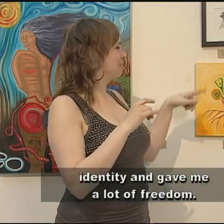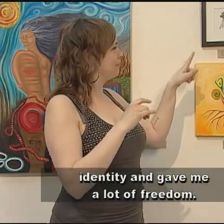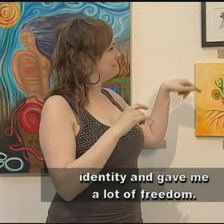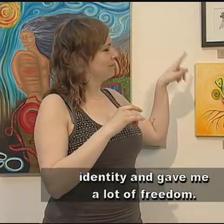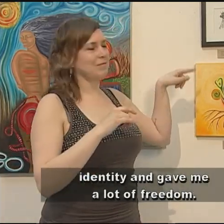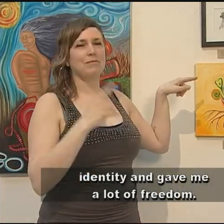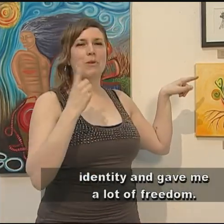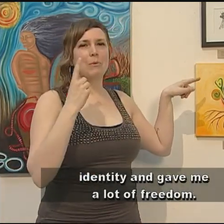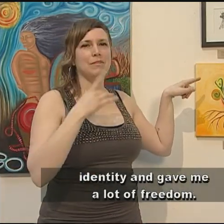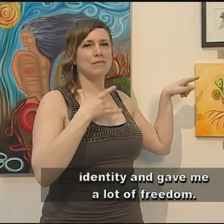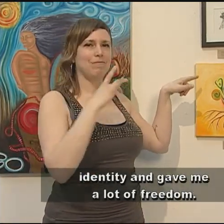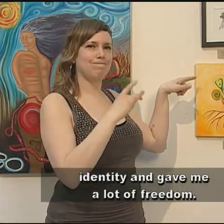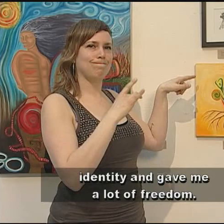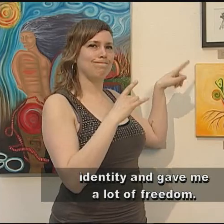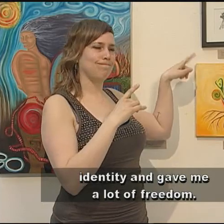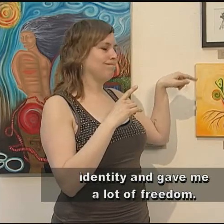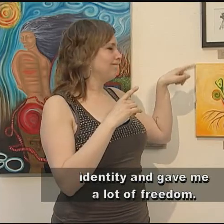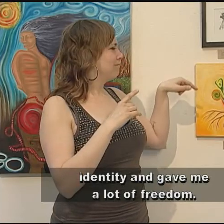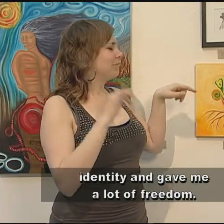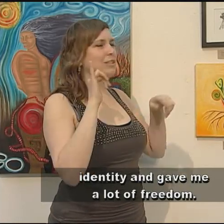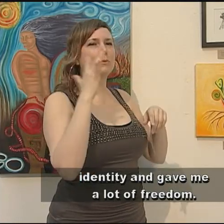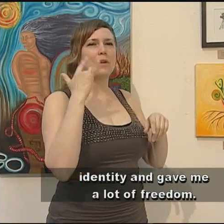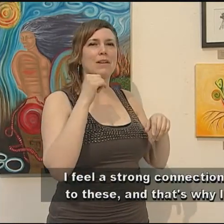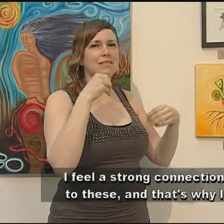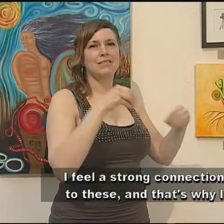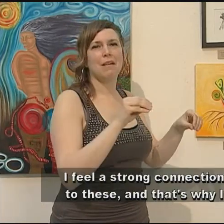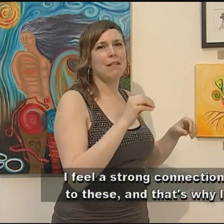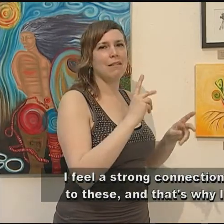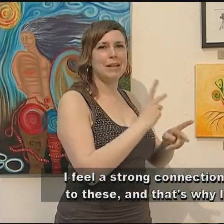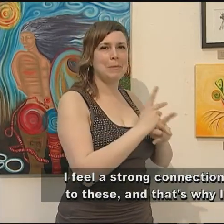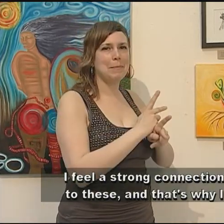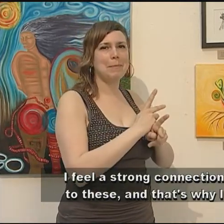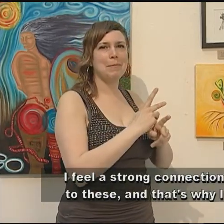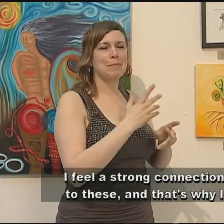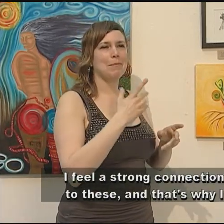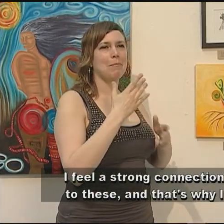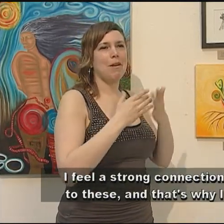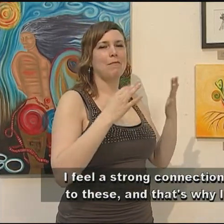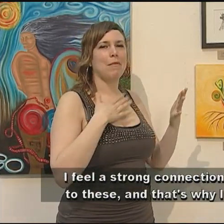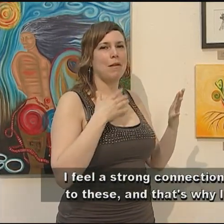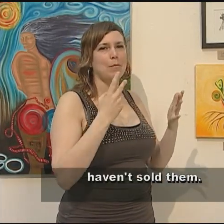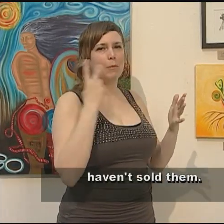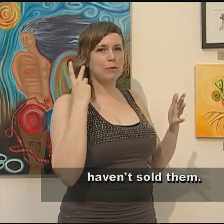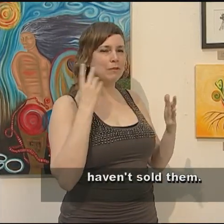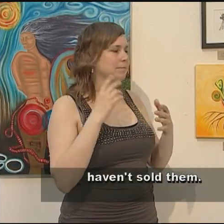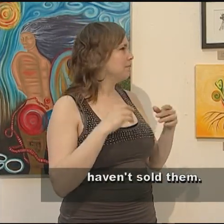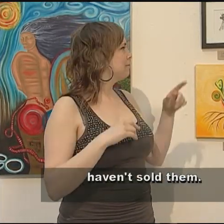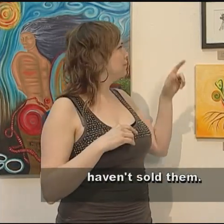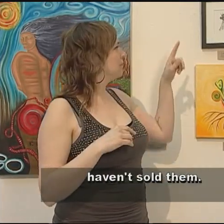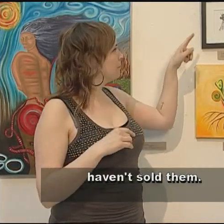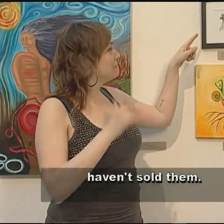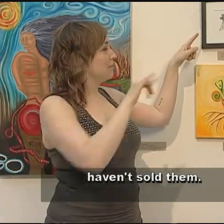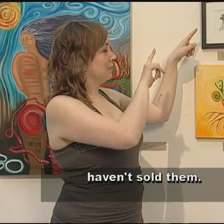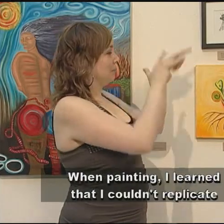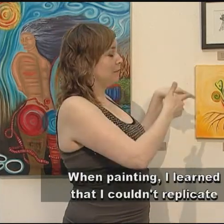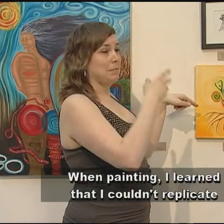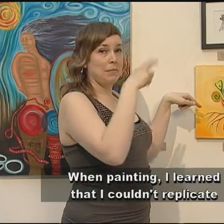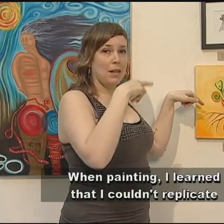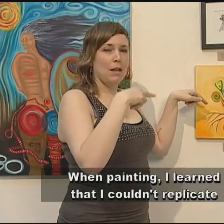my identity and gave me a lot of freedom. I feel a strong connection to these, and that's why I haven't sold them. When